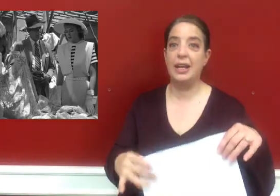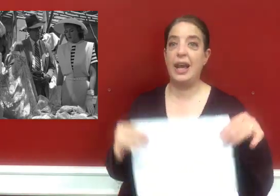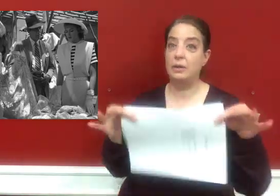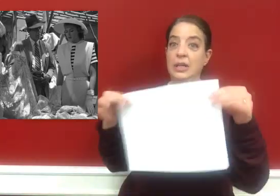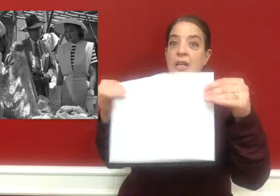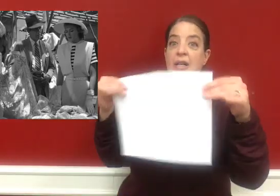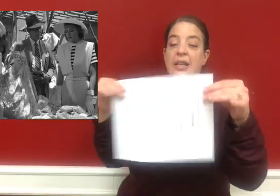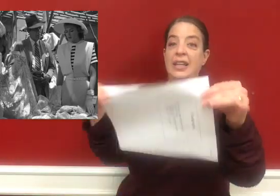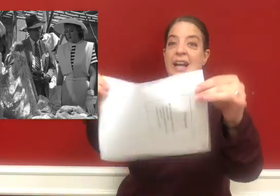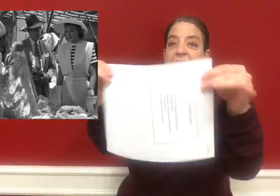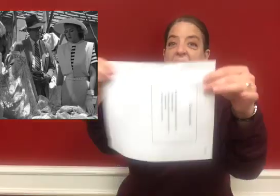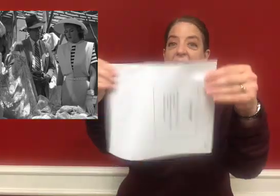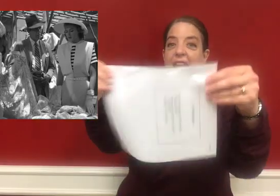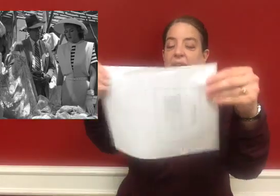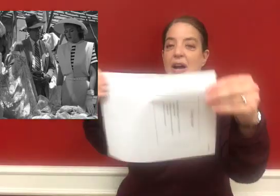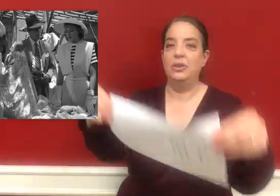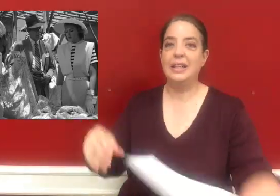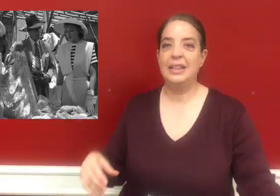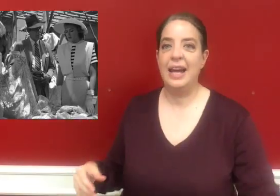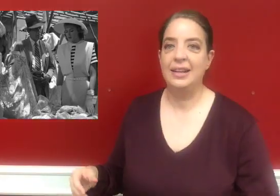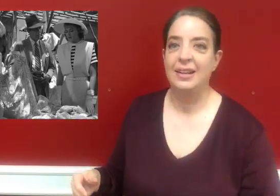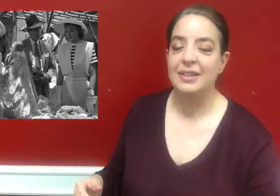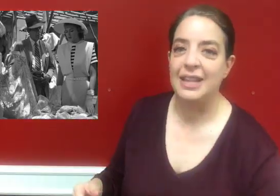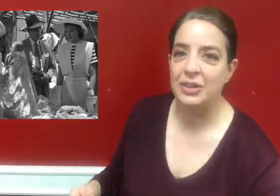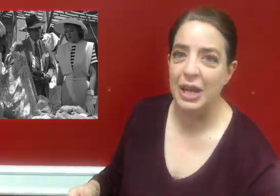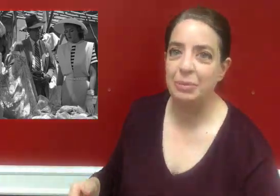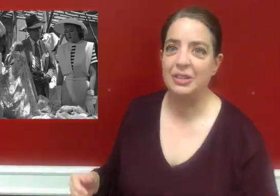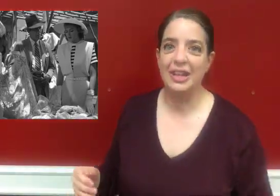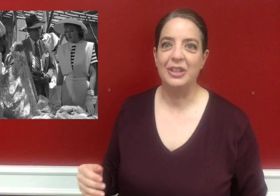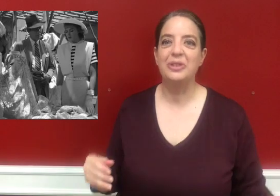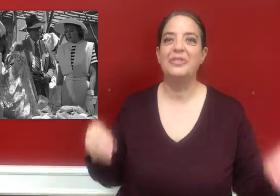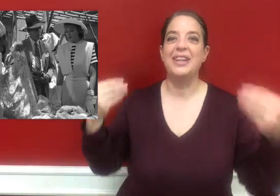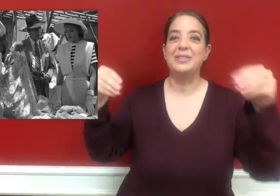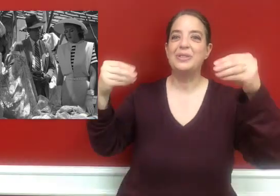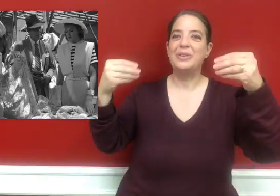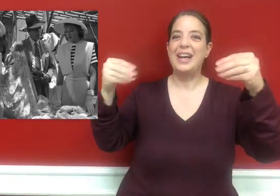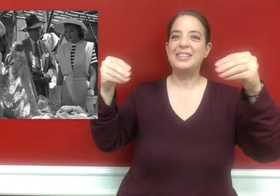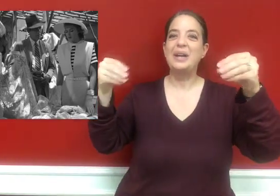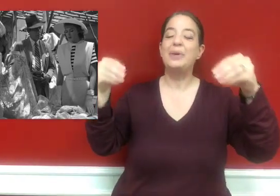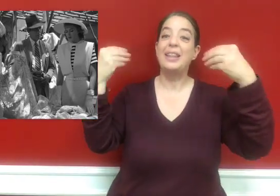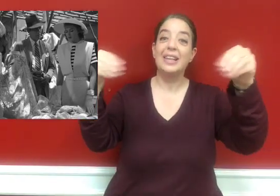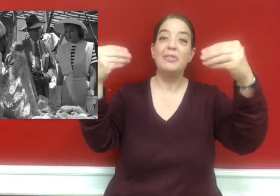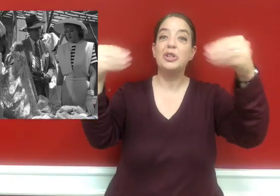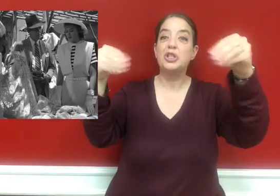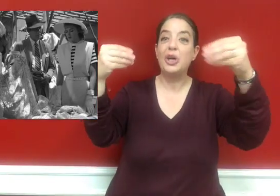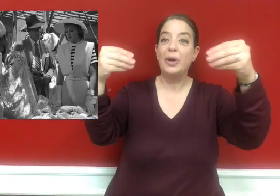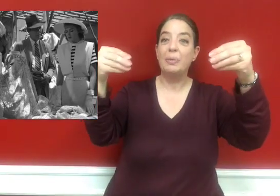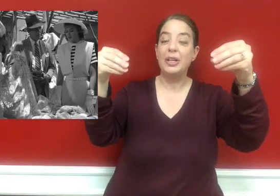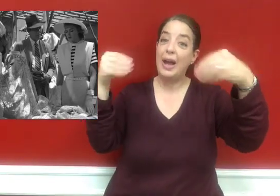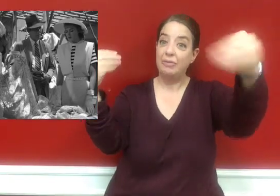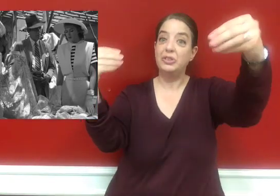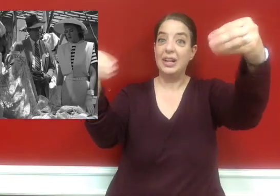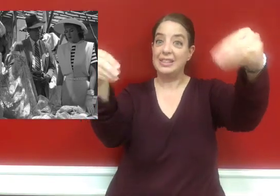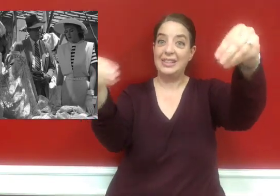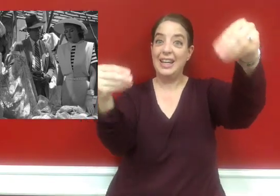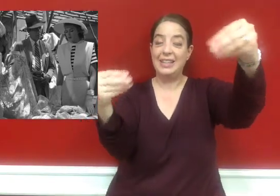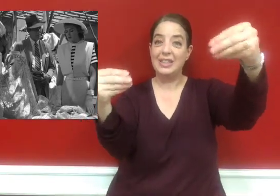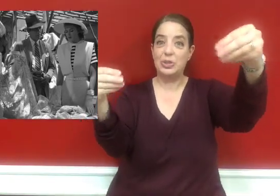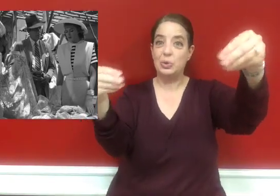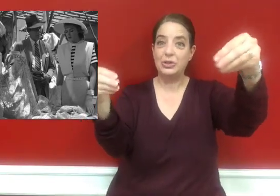out. The guy's holding that tablecloth in her face. So that's kind of what I think of. You're showing what you have. Look, see, isn't this cool? Don't